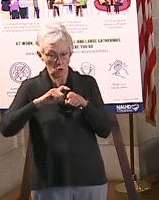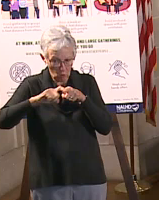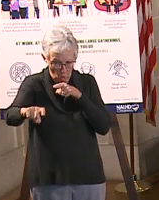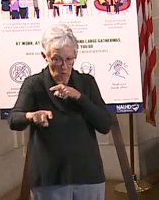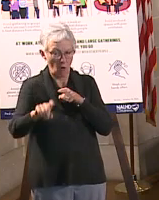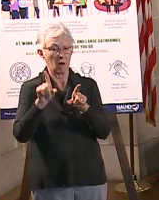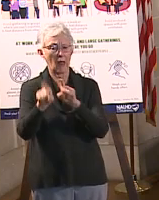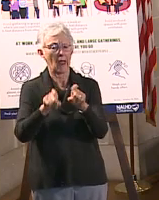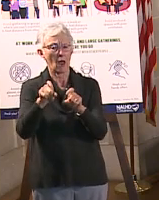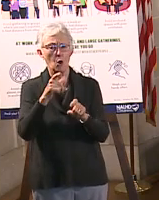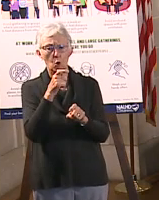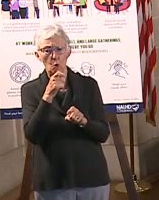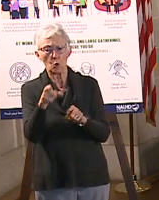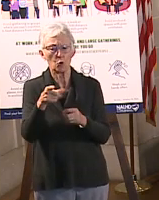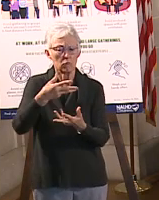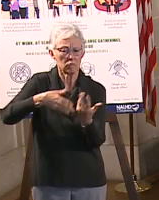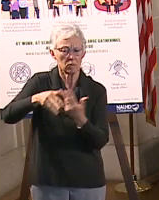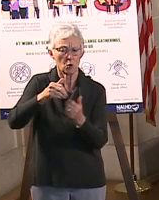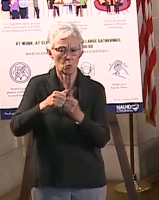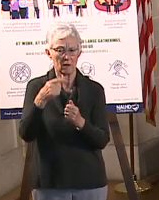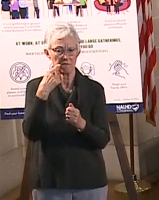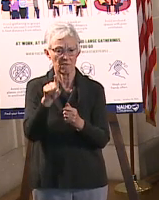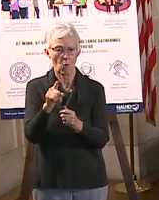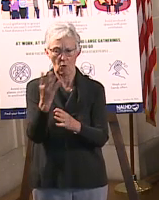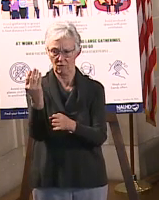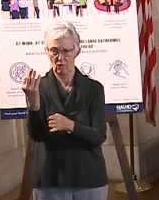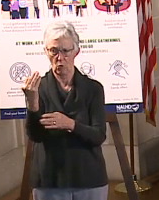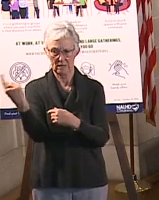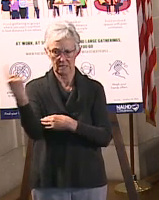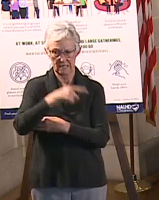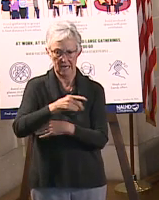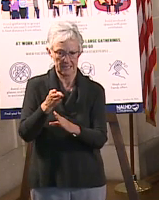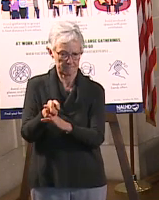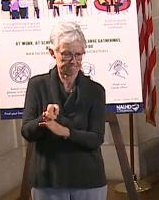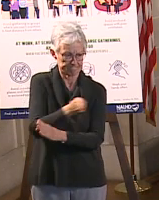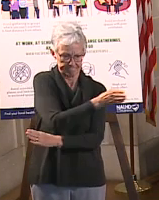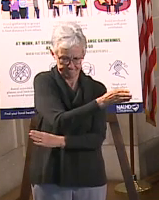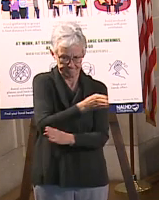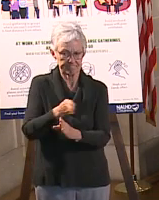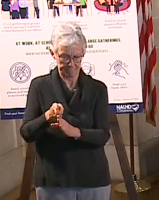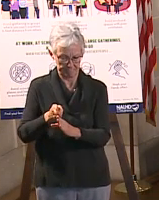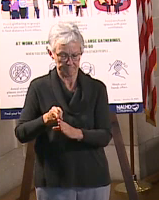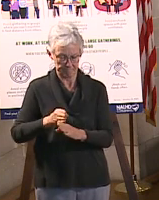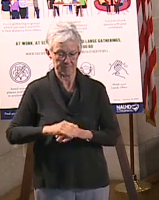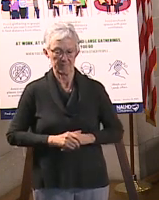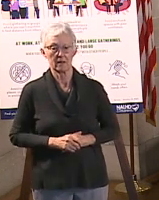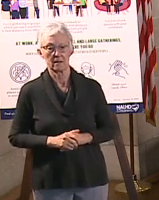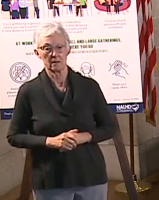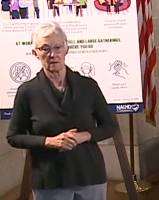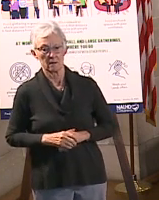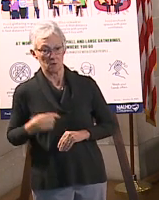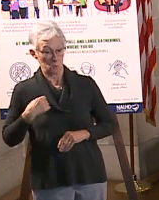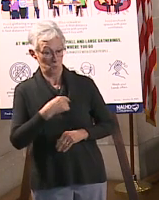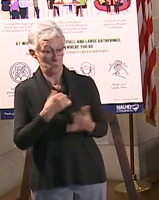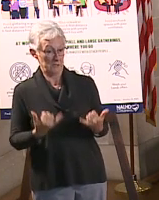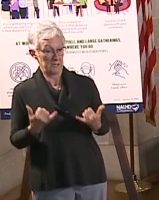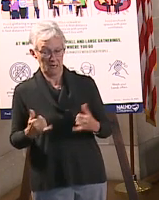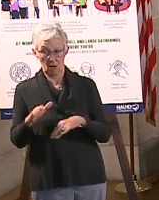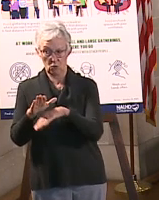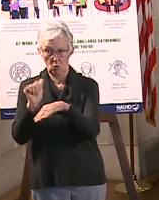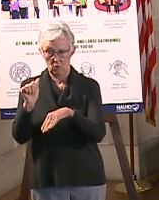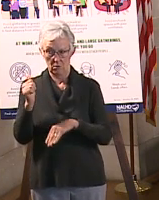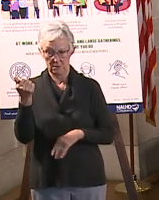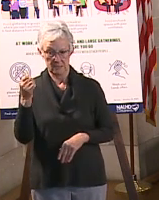tracing. Also, wanted to make folks aware that we are calling up 17 members of our National Guard to be able